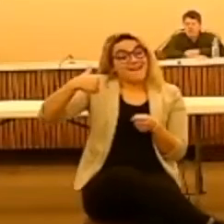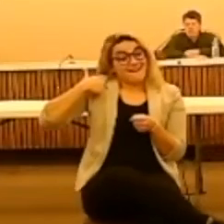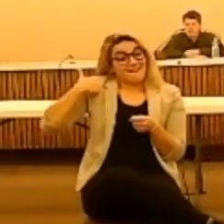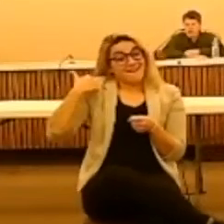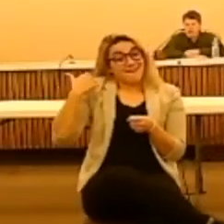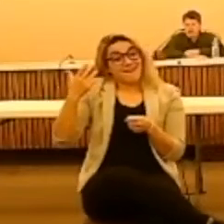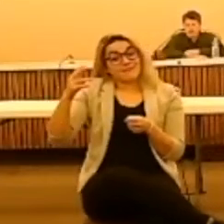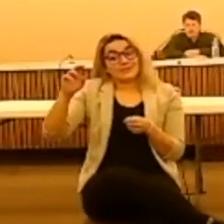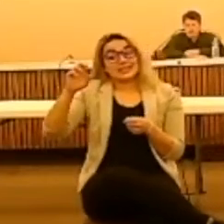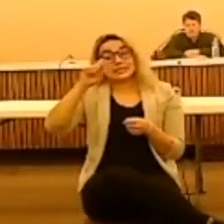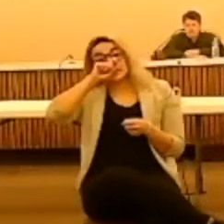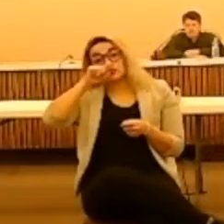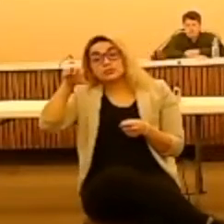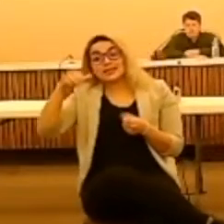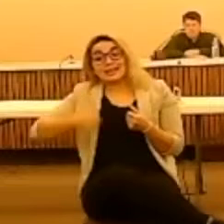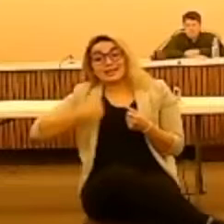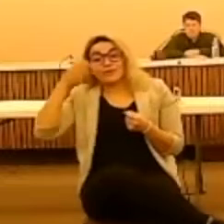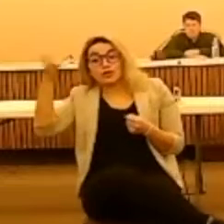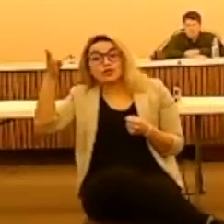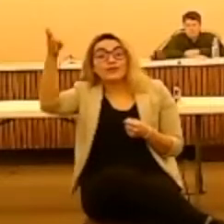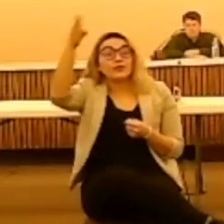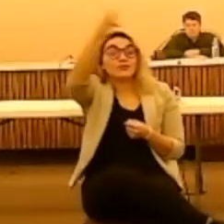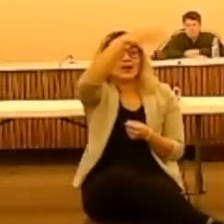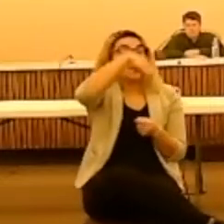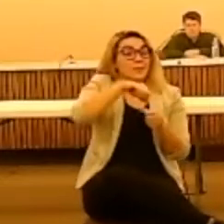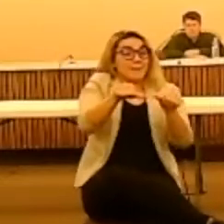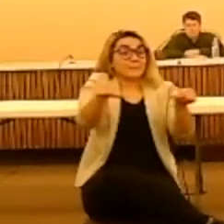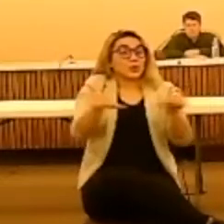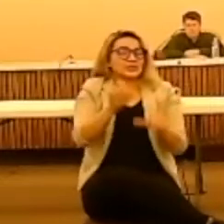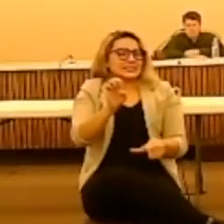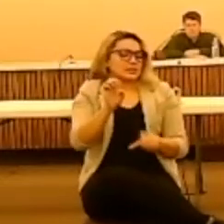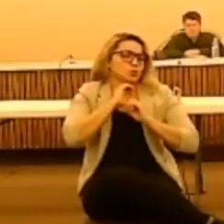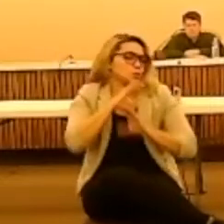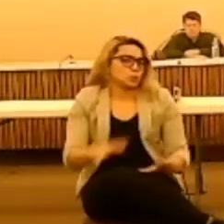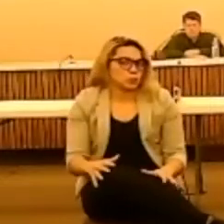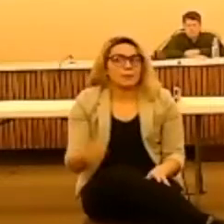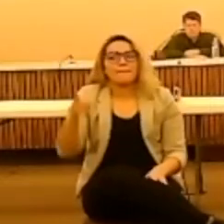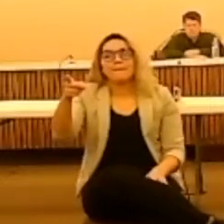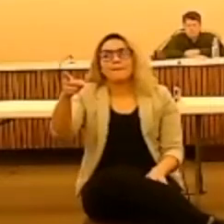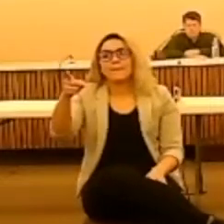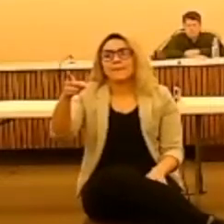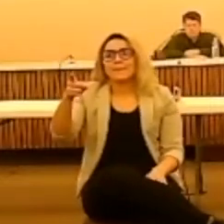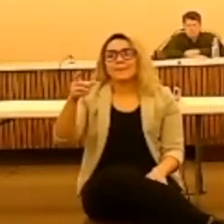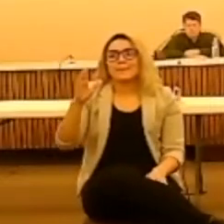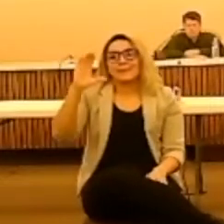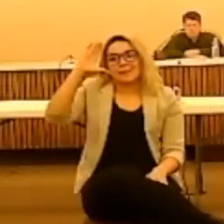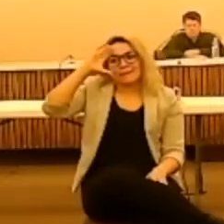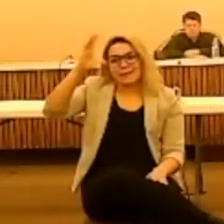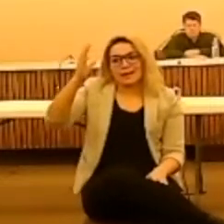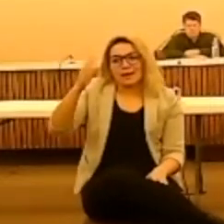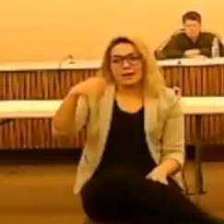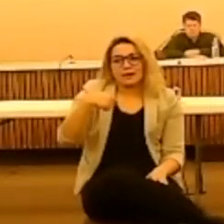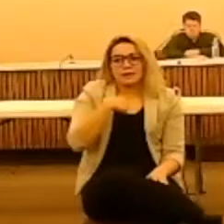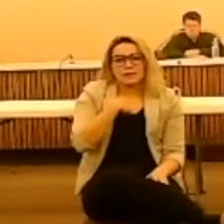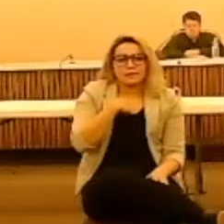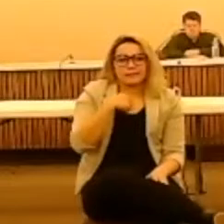ahead, Craig, go ahead. I don't know. Thank you, Mr. Supervisor. This is Craig Eckert, Deputy Supervisor. On behalf